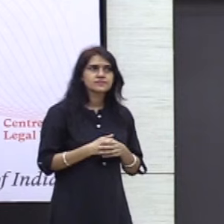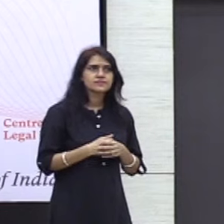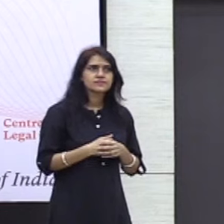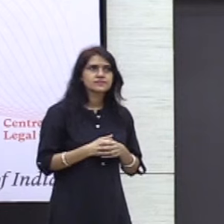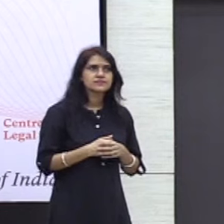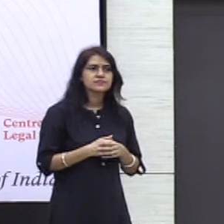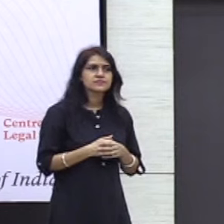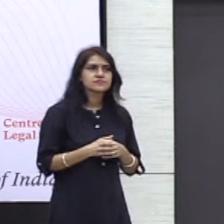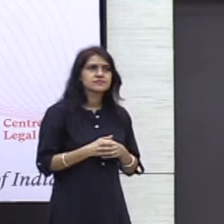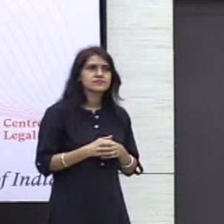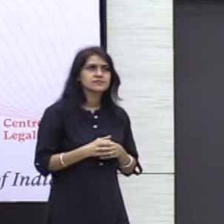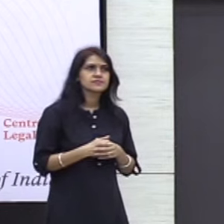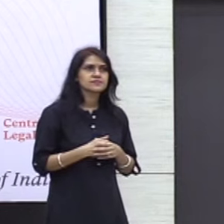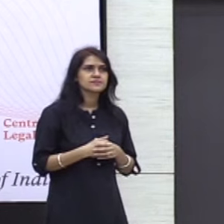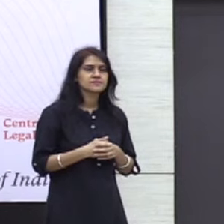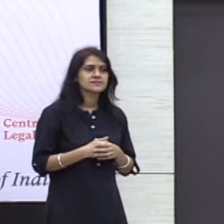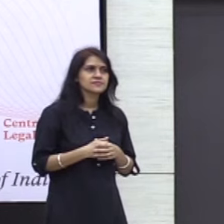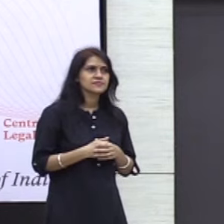Now,